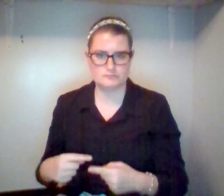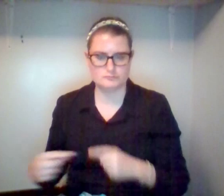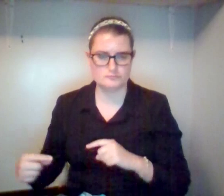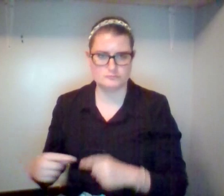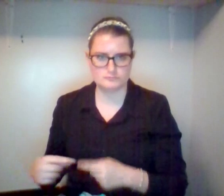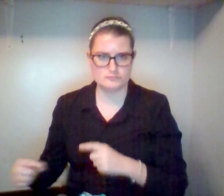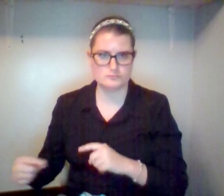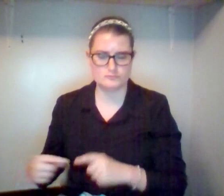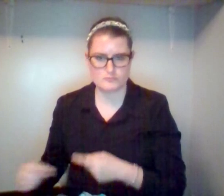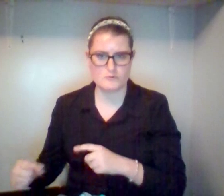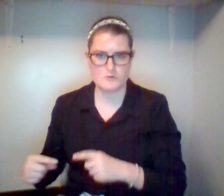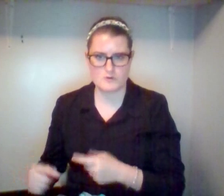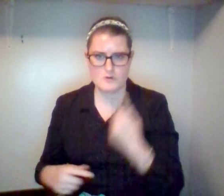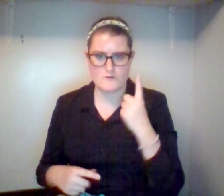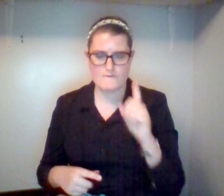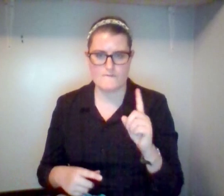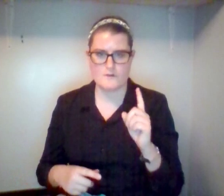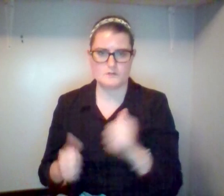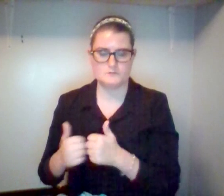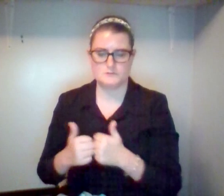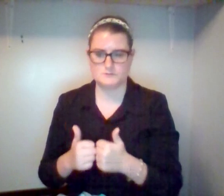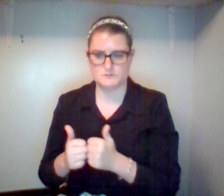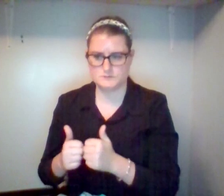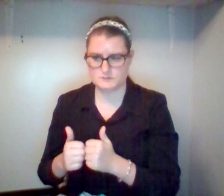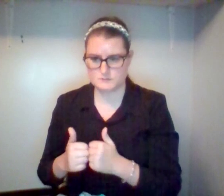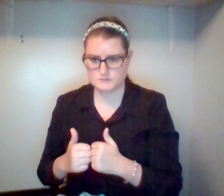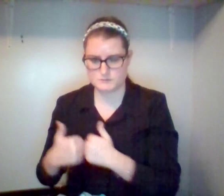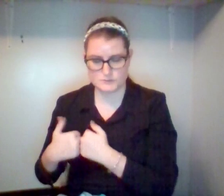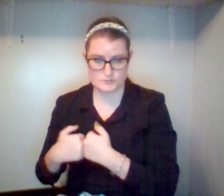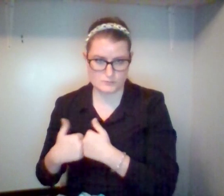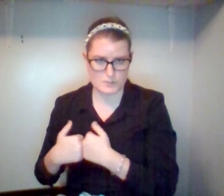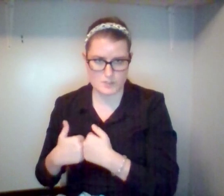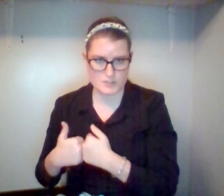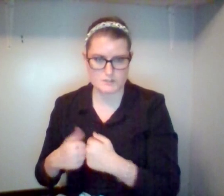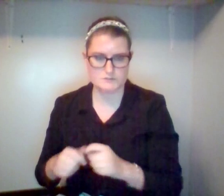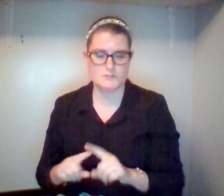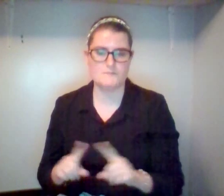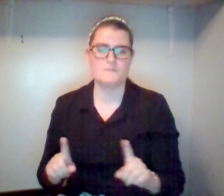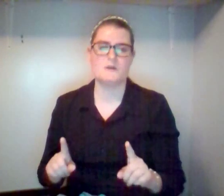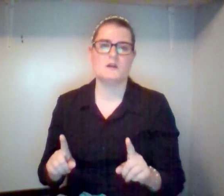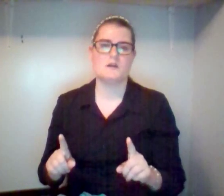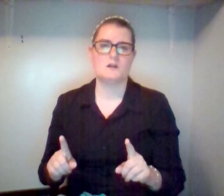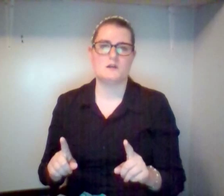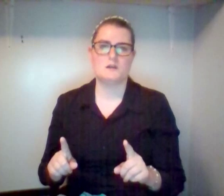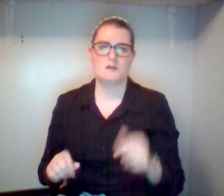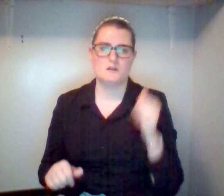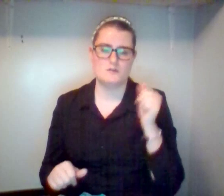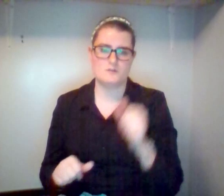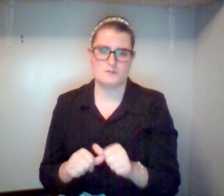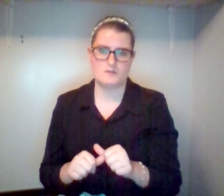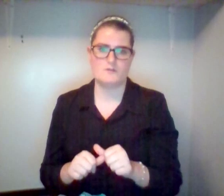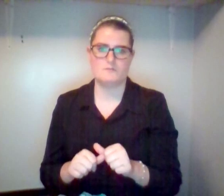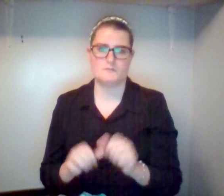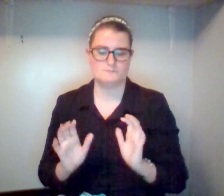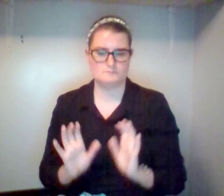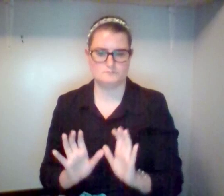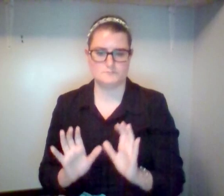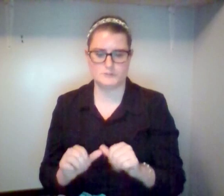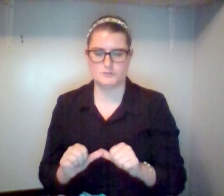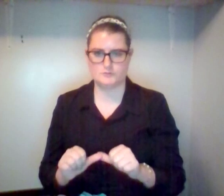if they're mature. Thank you, Pastor John. And for couples considering marriage, we have a free ebook we developed specifically for you, and it includes one of the most